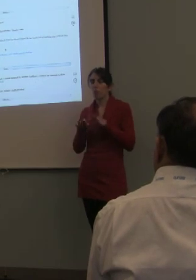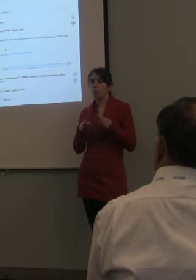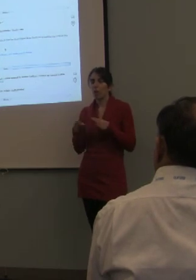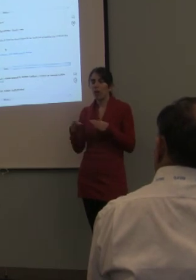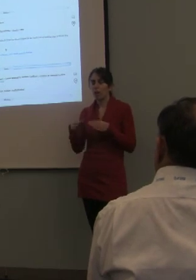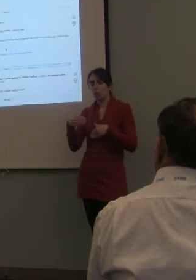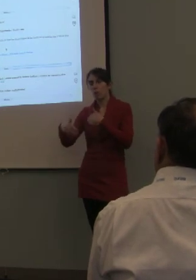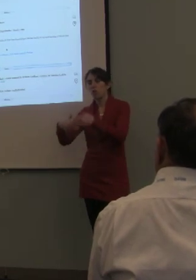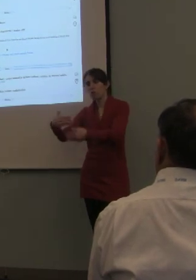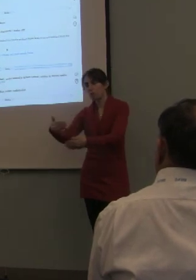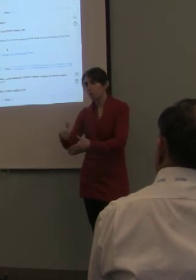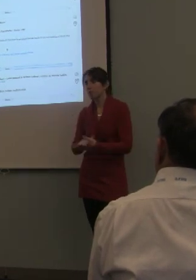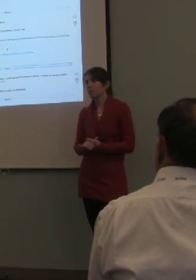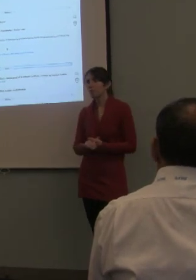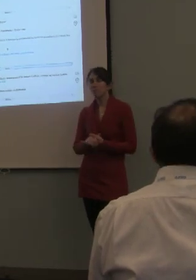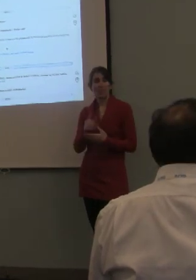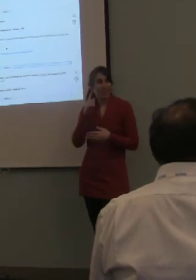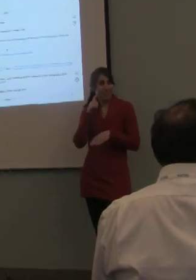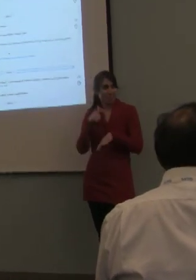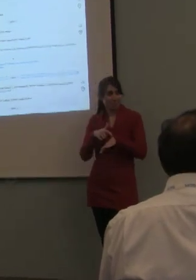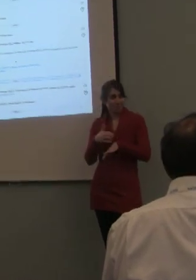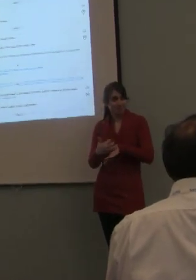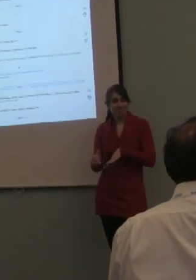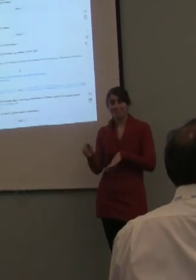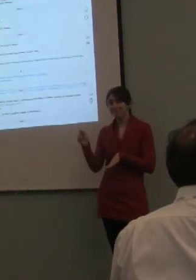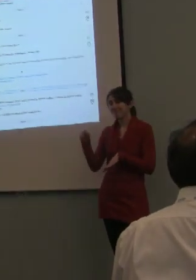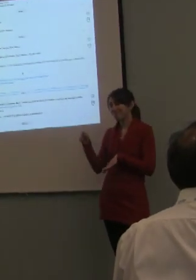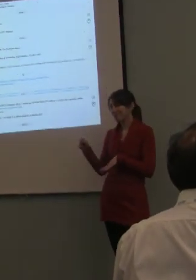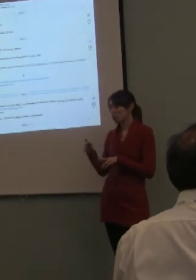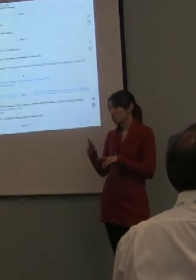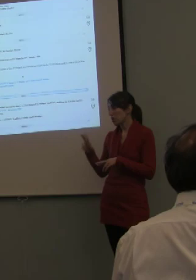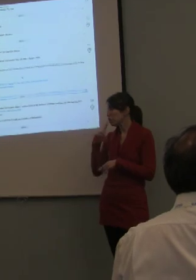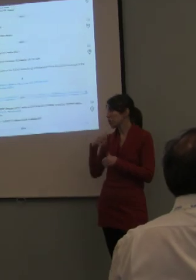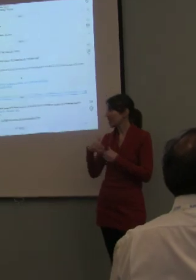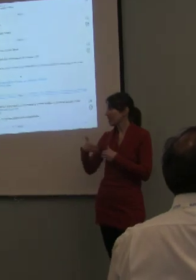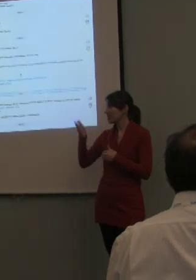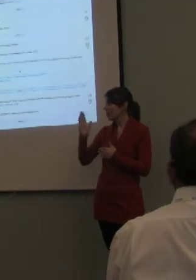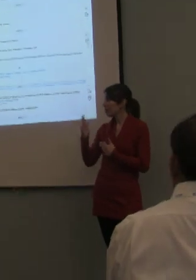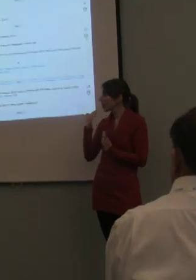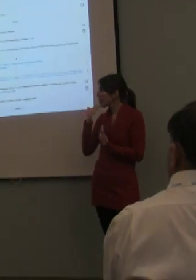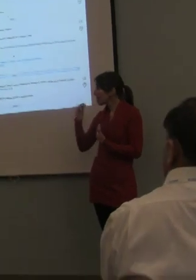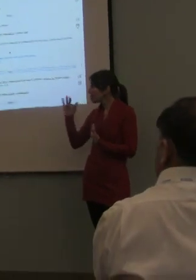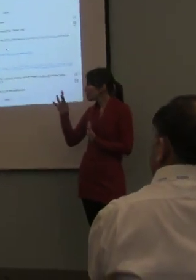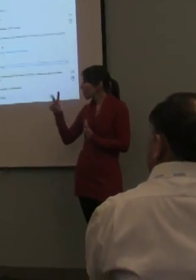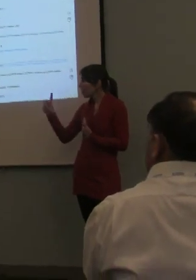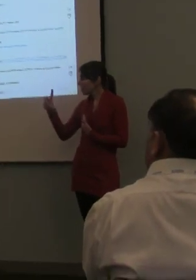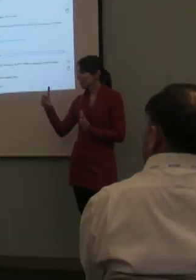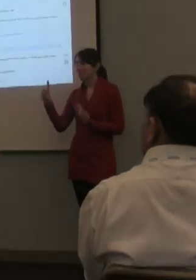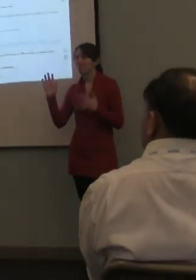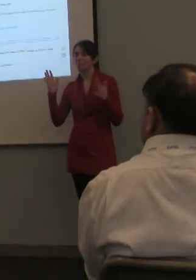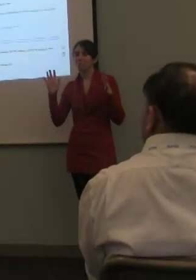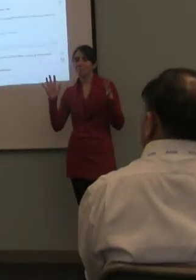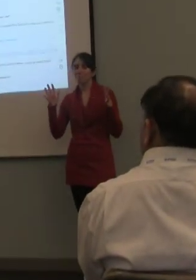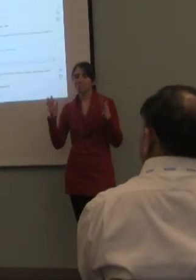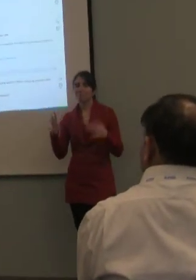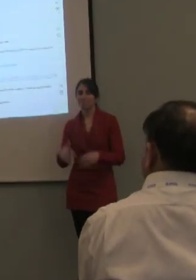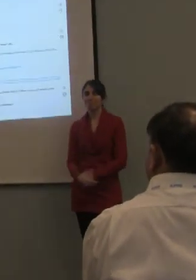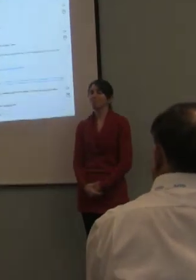forward. I think we did I good. think, yeah, we're going to go to the next, but thank you, Karen. Thank you, Chair.